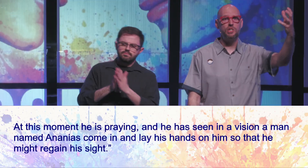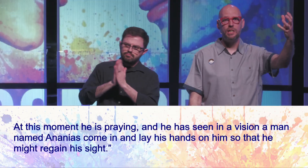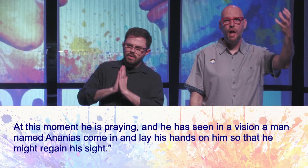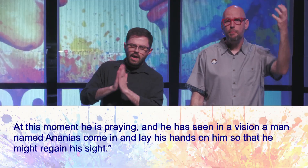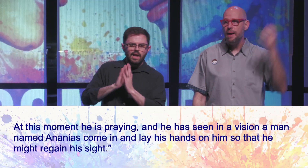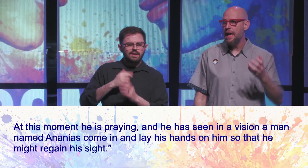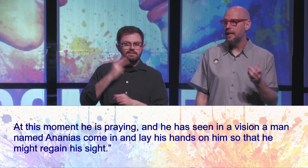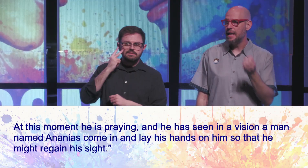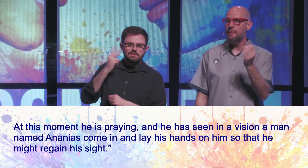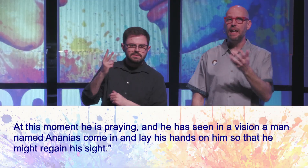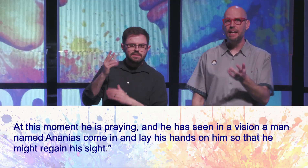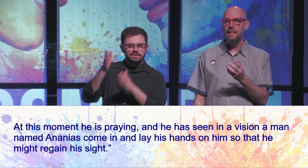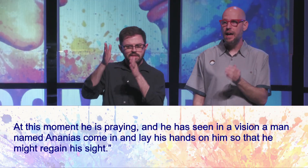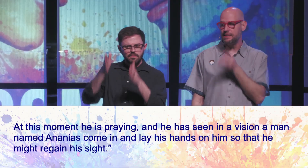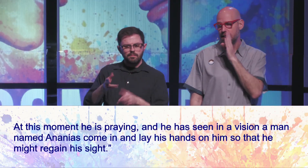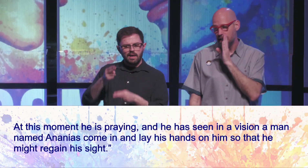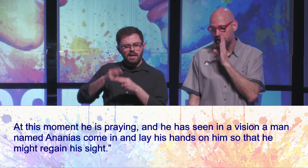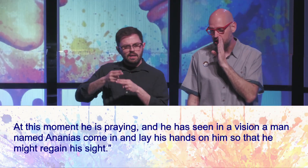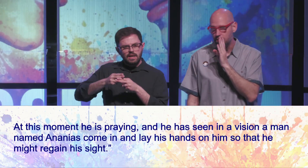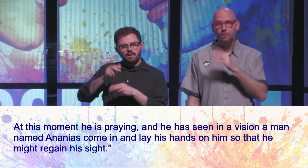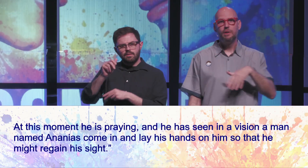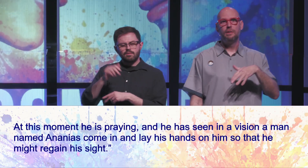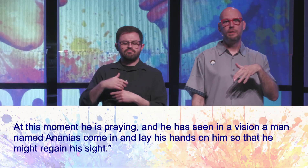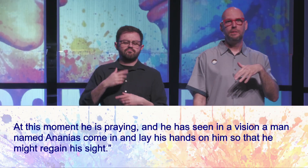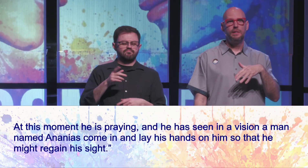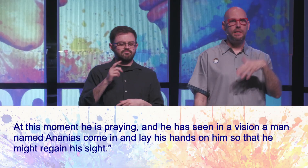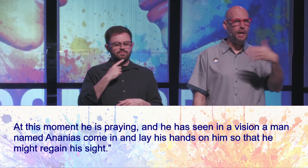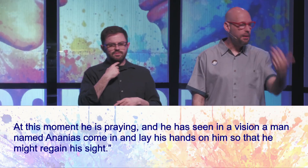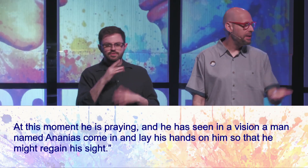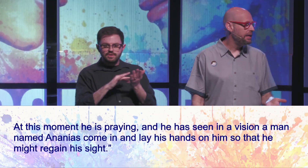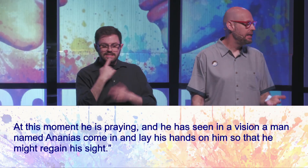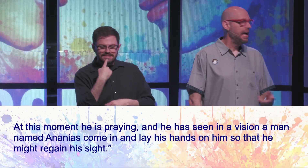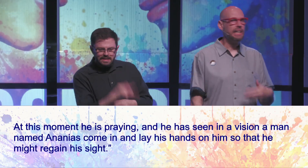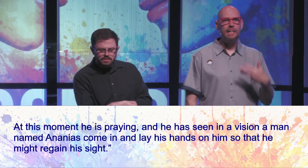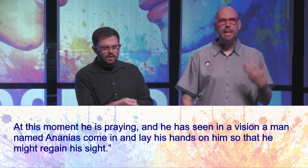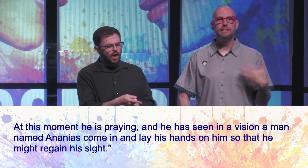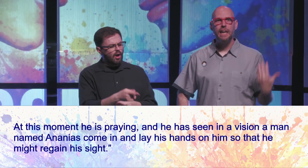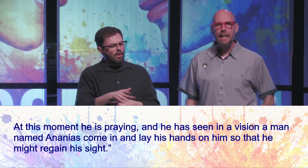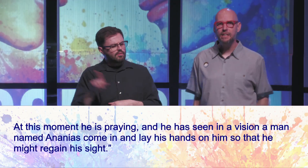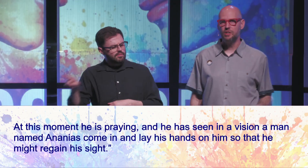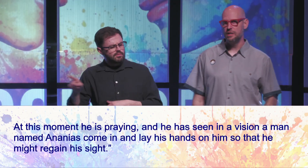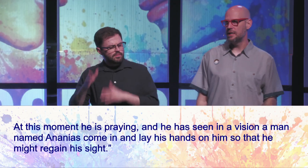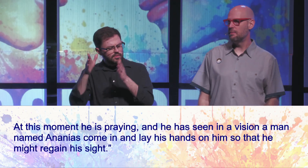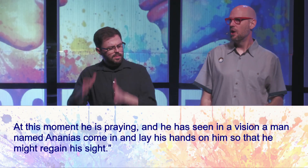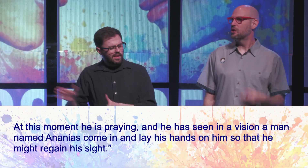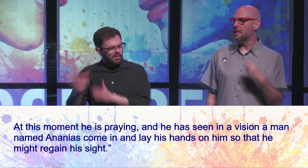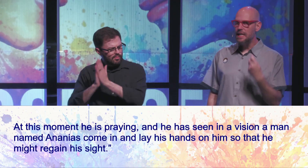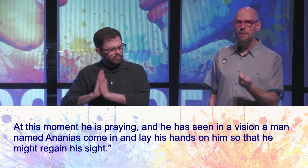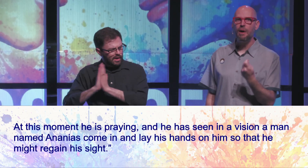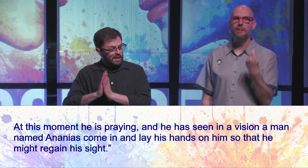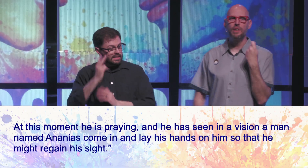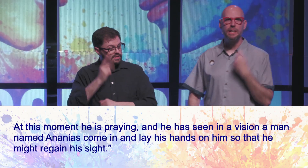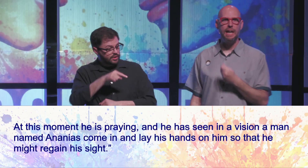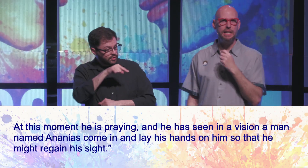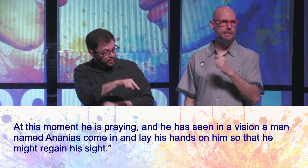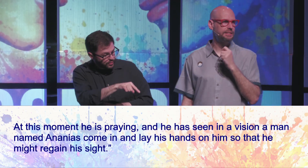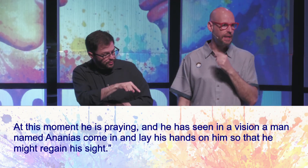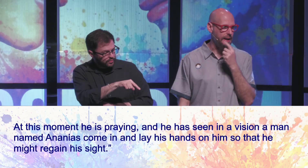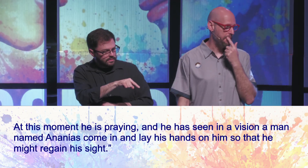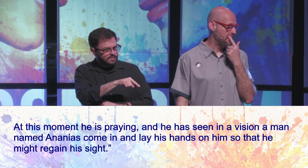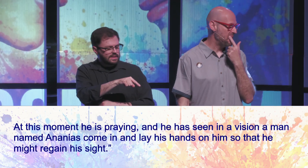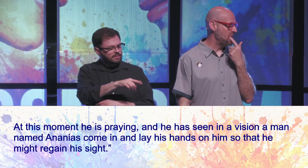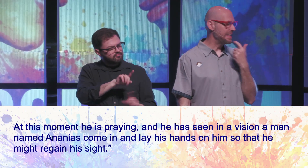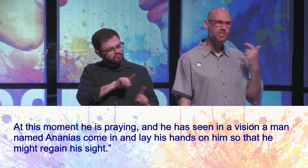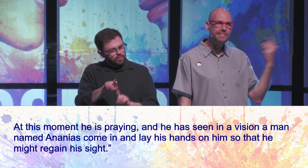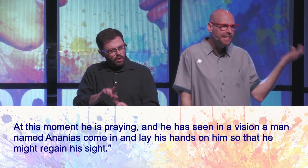a vision a man named Ananias, that's you, come in and lay his hands on him so that he might regain his